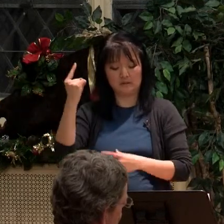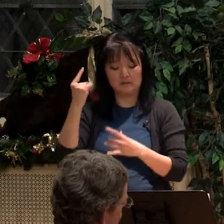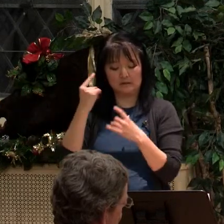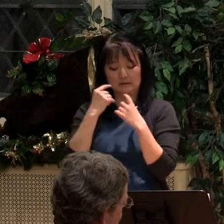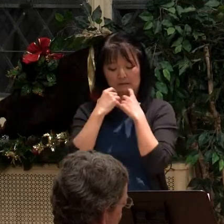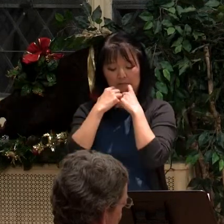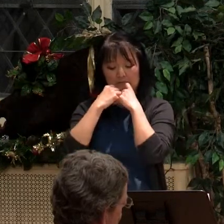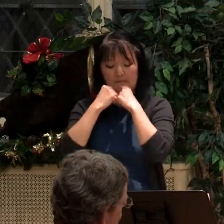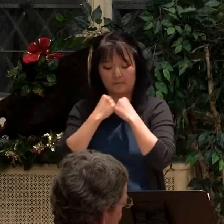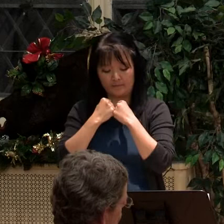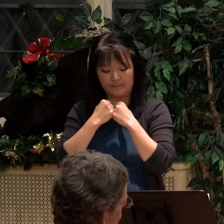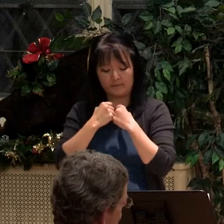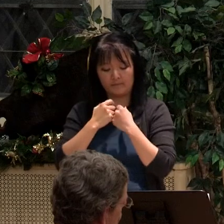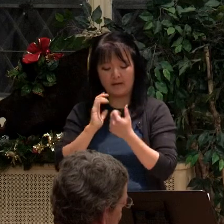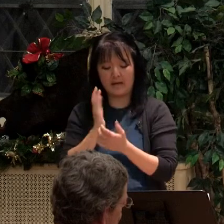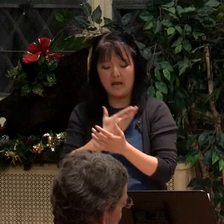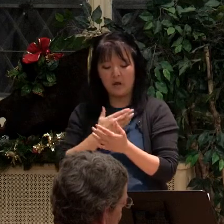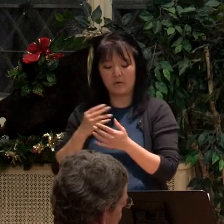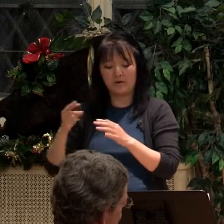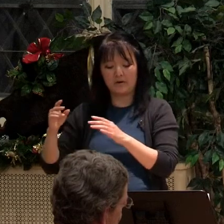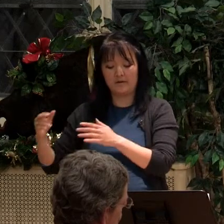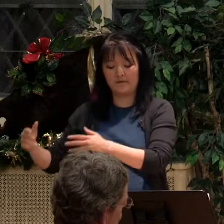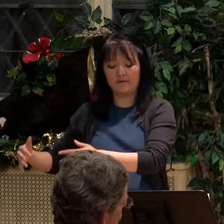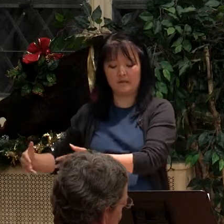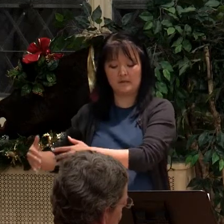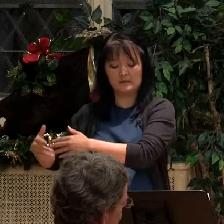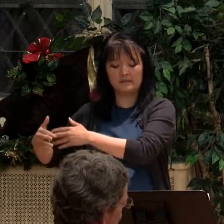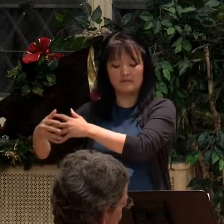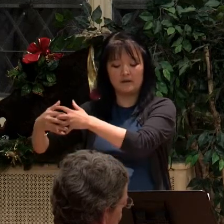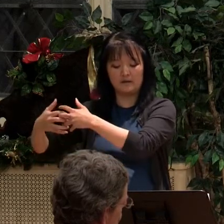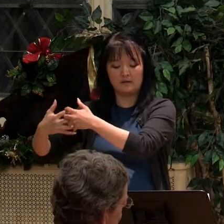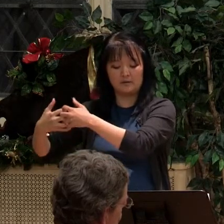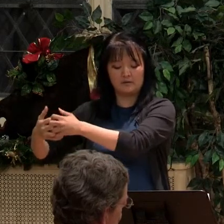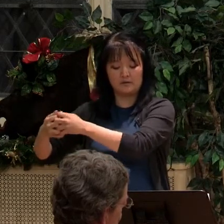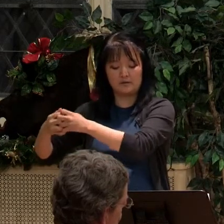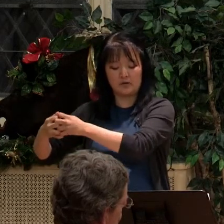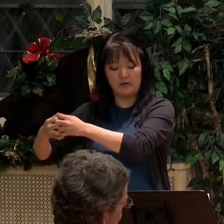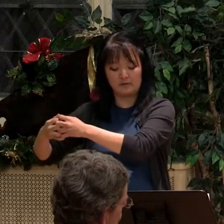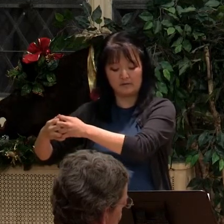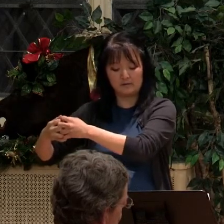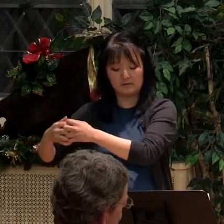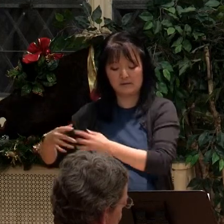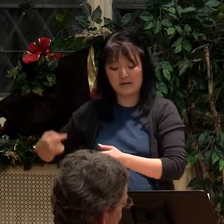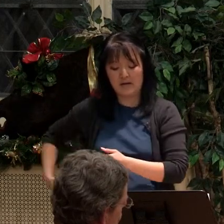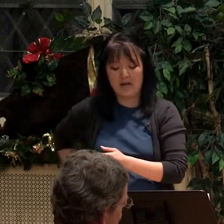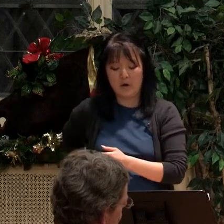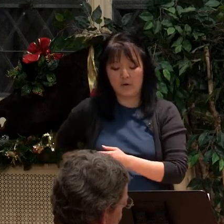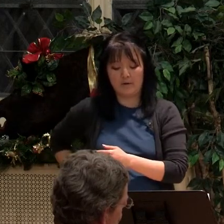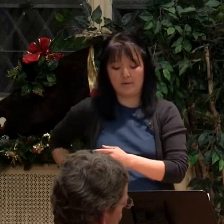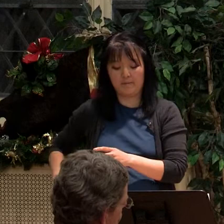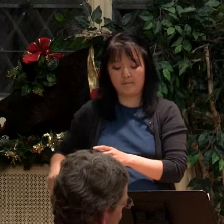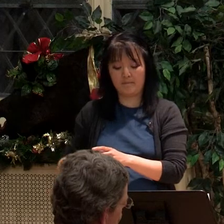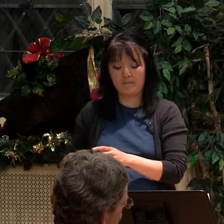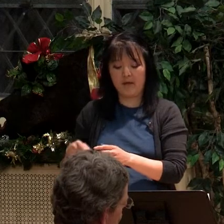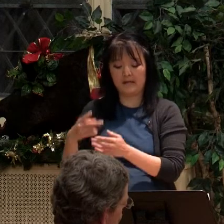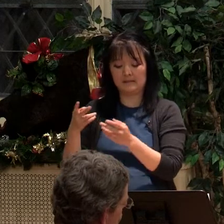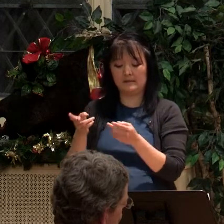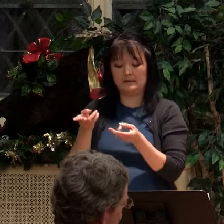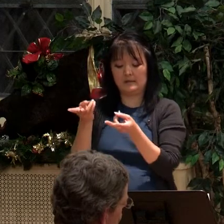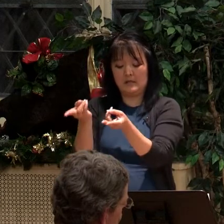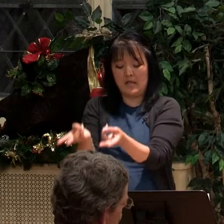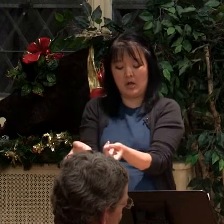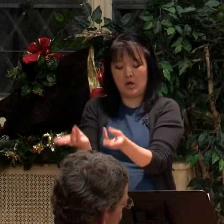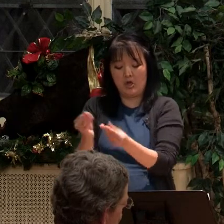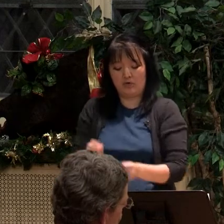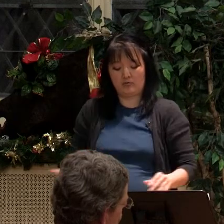sacred about our fingers finding each other, our backs pressing against the ground,